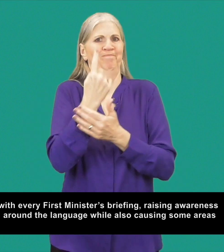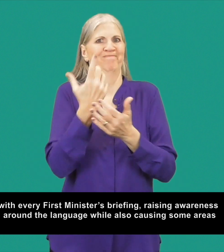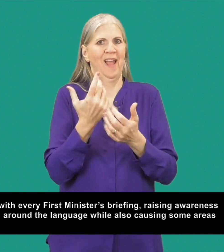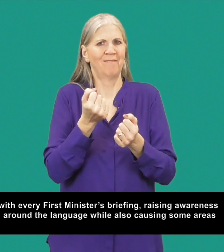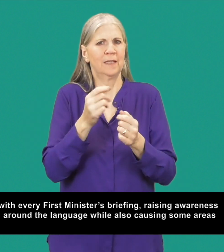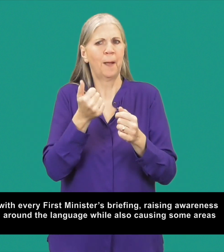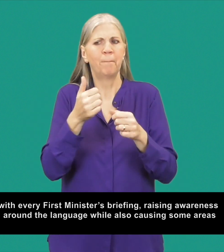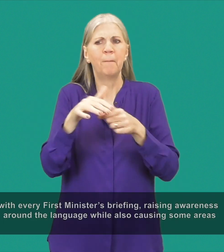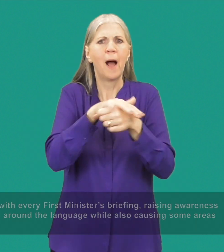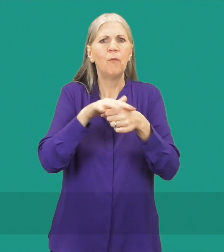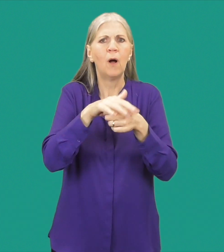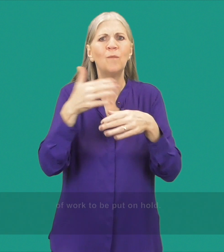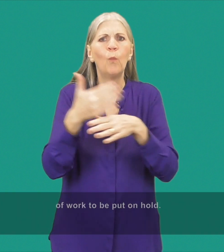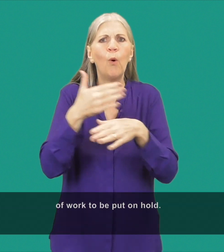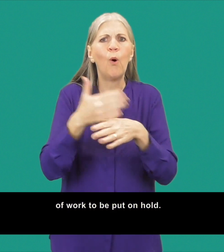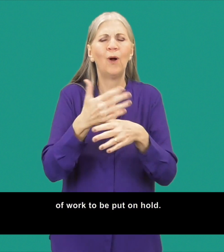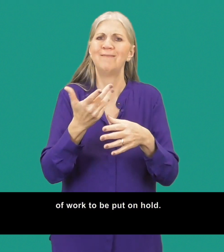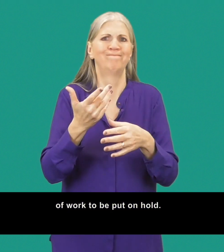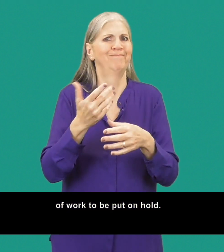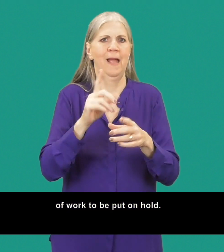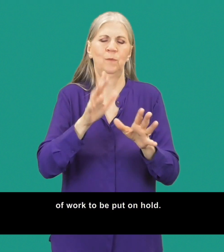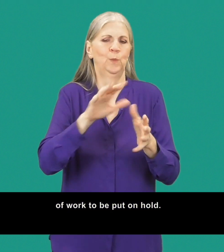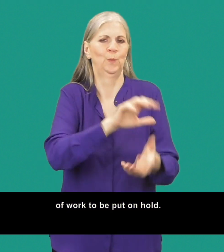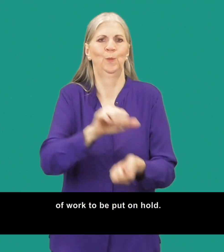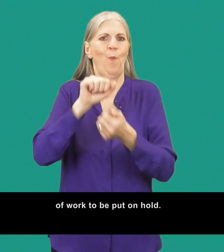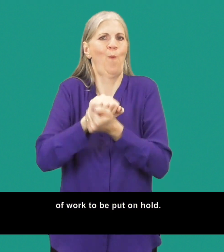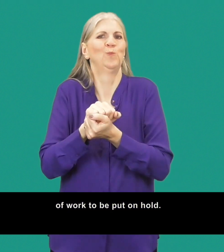of work to be put on hold.